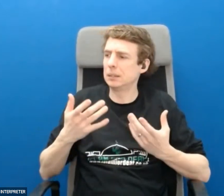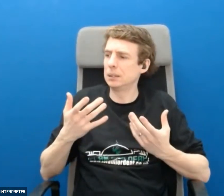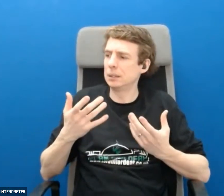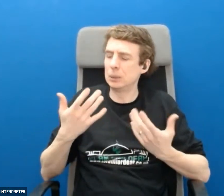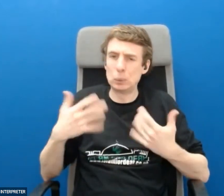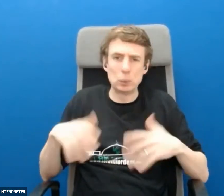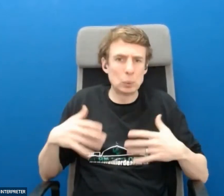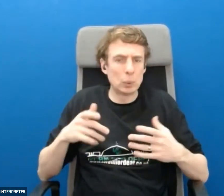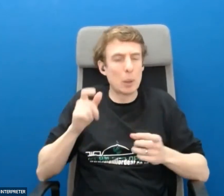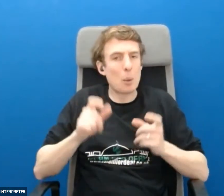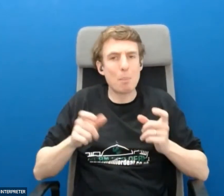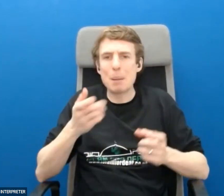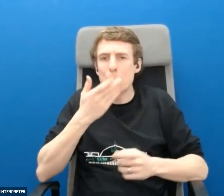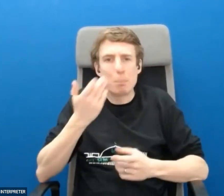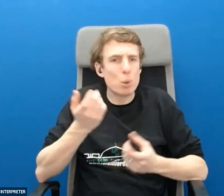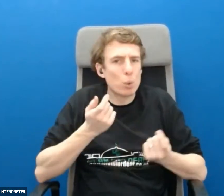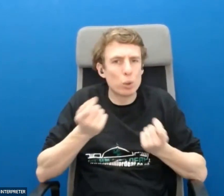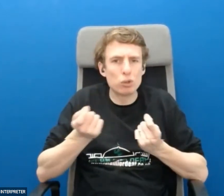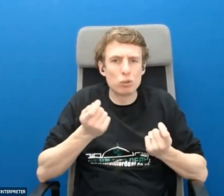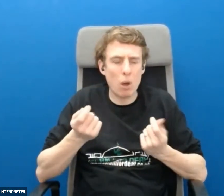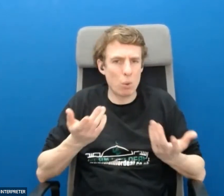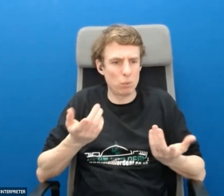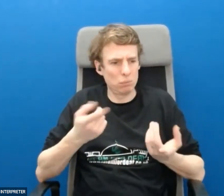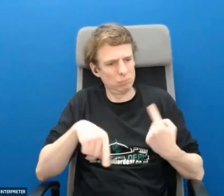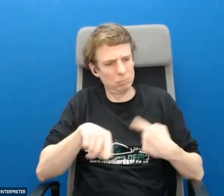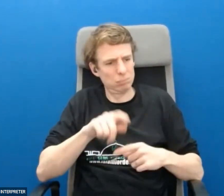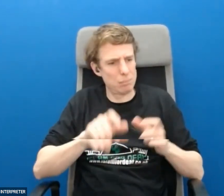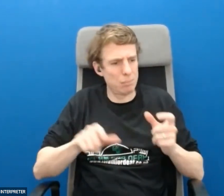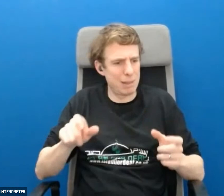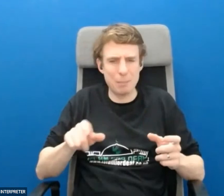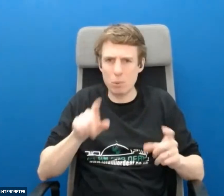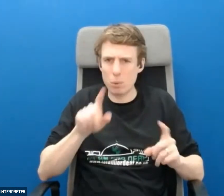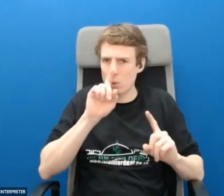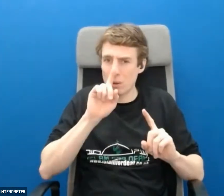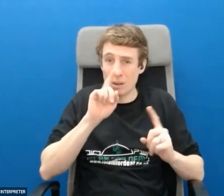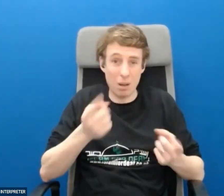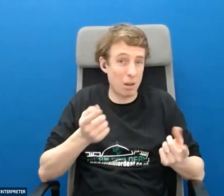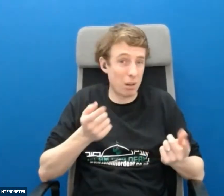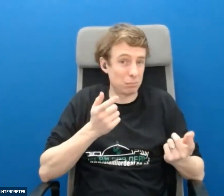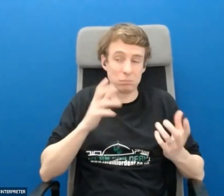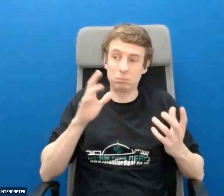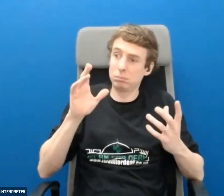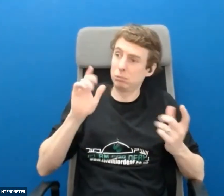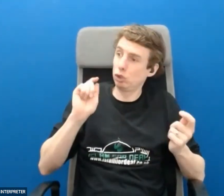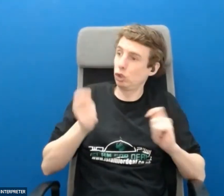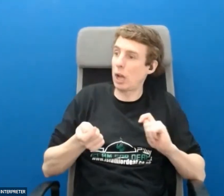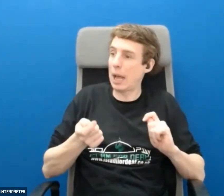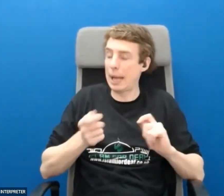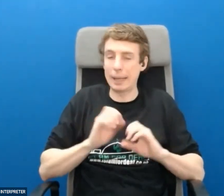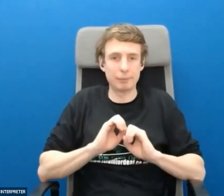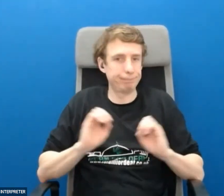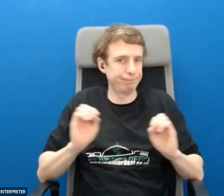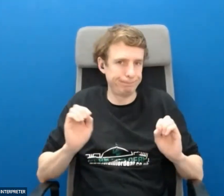over, and that they cannot make any changes in. So in this